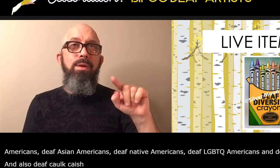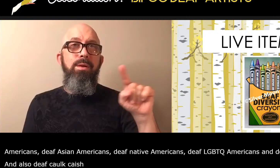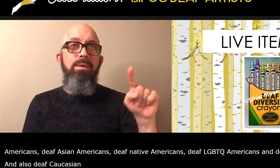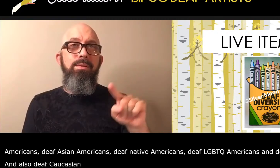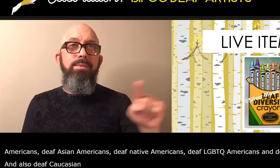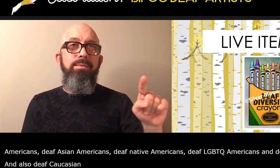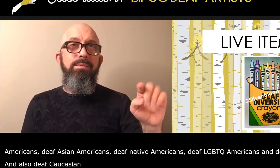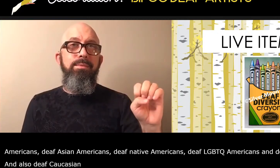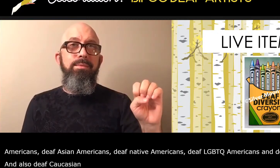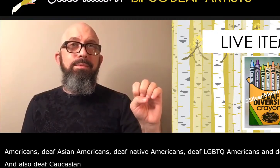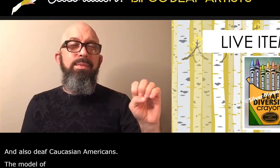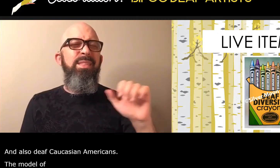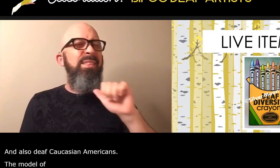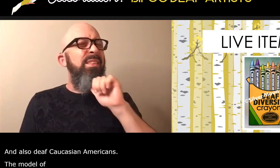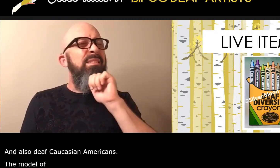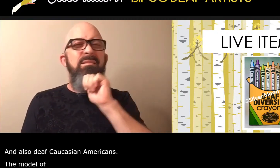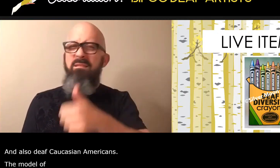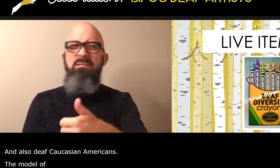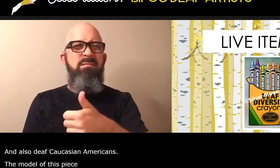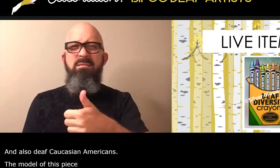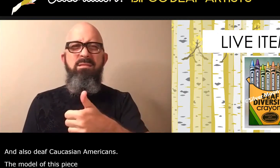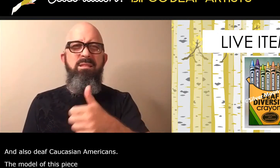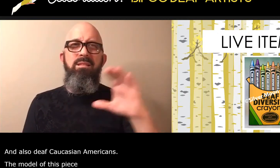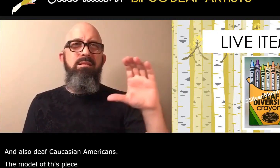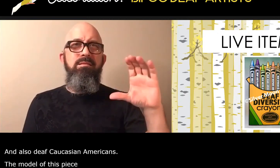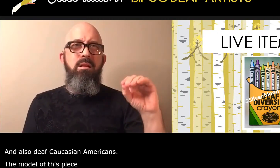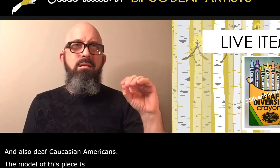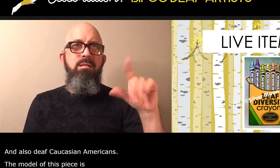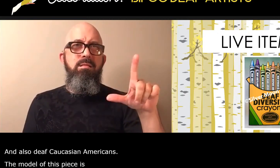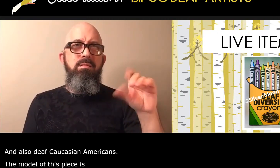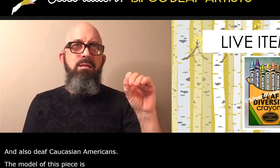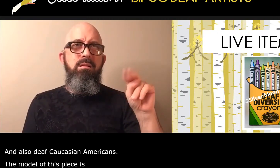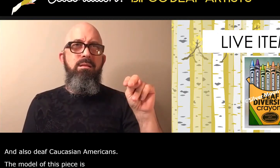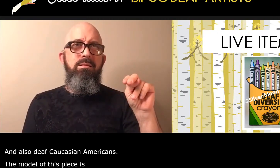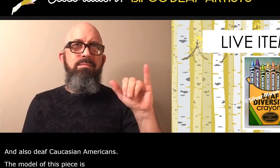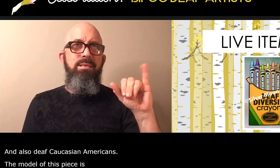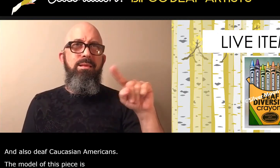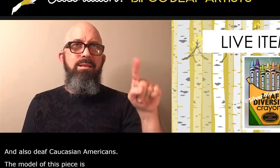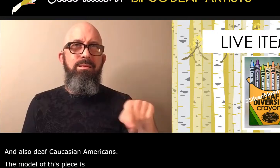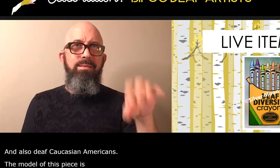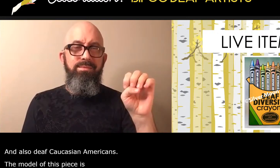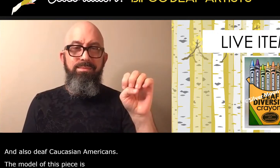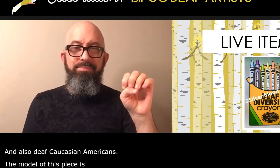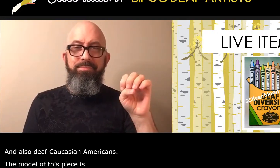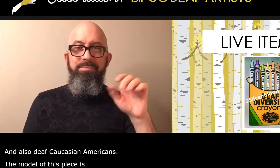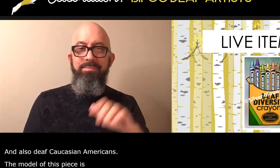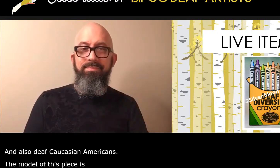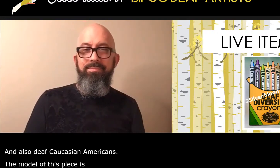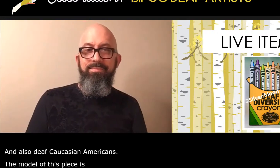piece is colorize, not colonize.